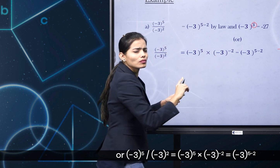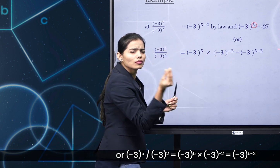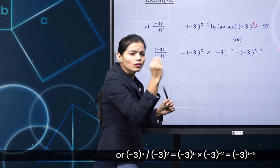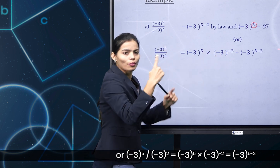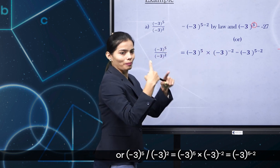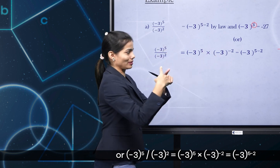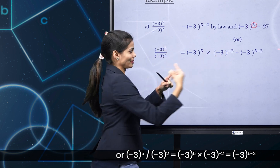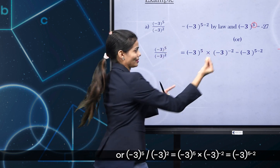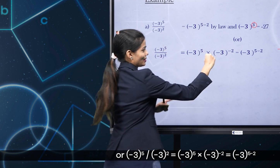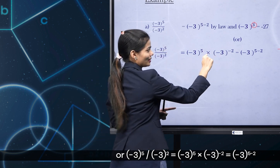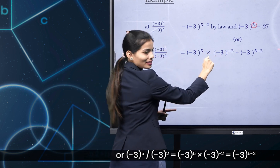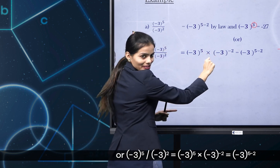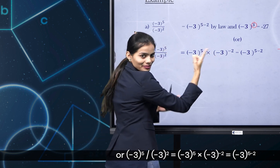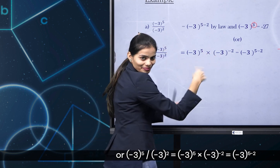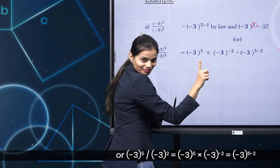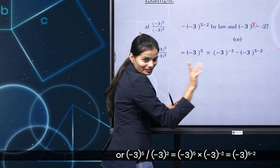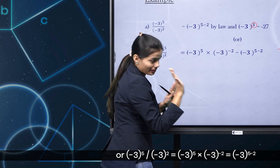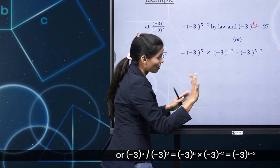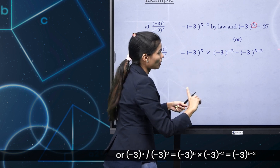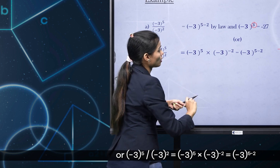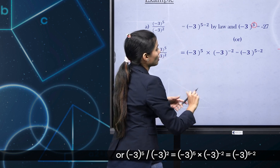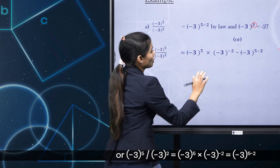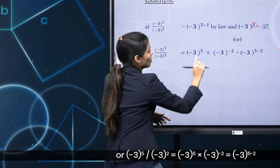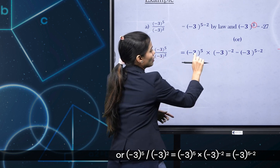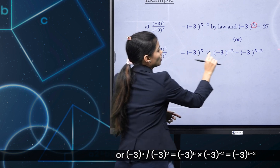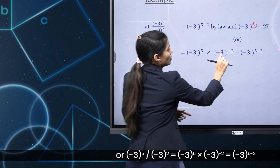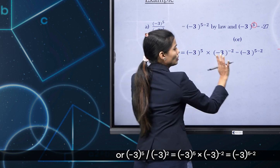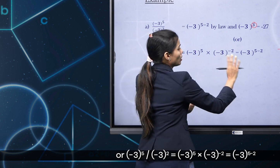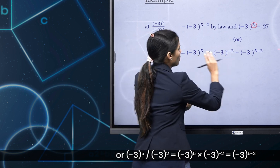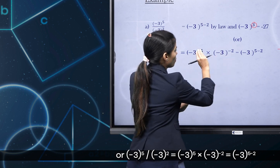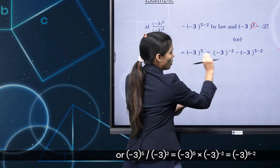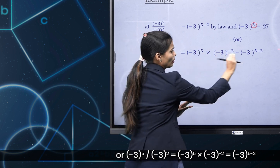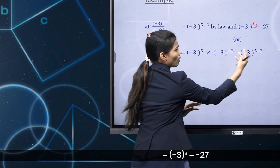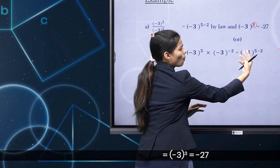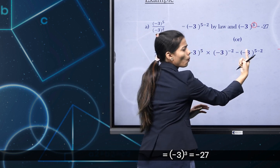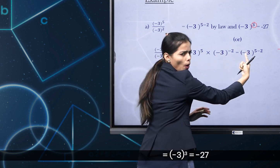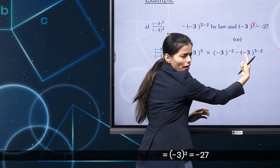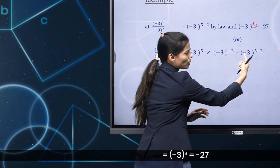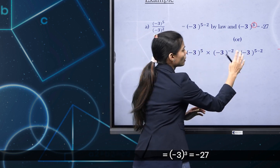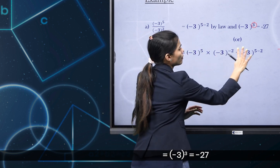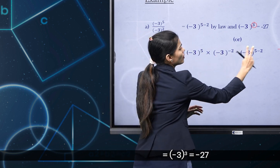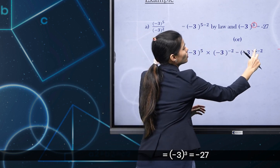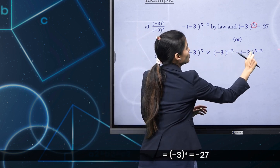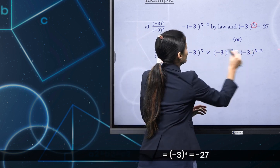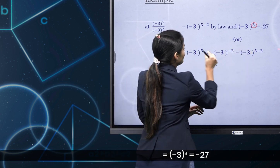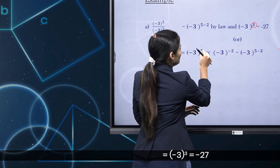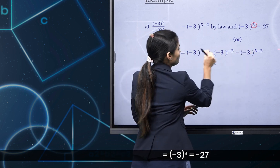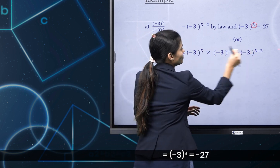3 to the power minus 2 is equal to minus 3 to the power 5 minus 2 is equal to minus 3 to the power